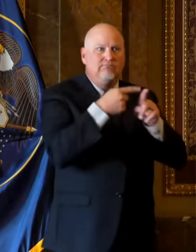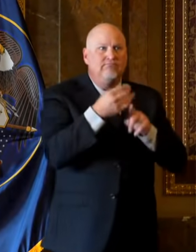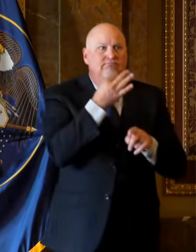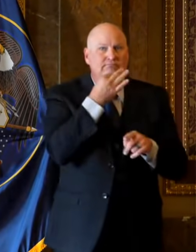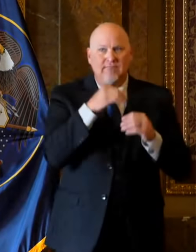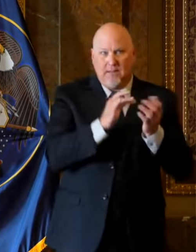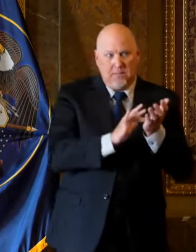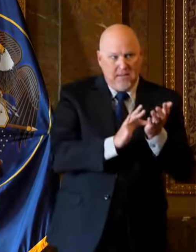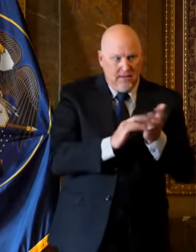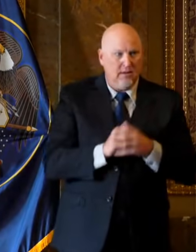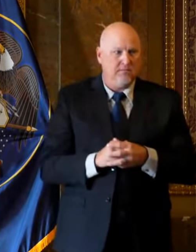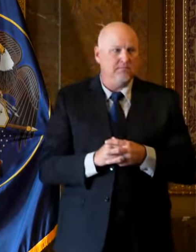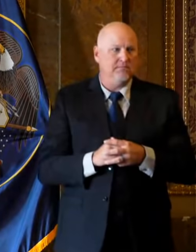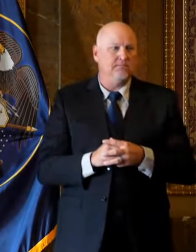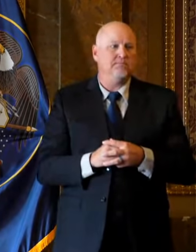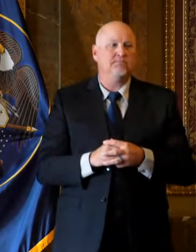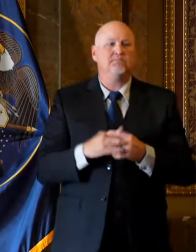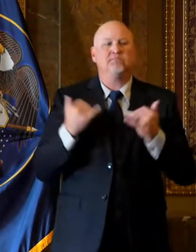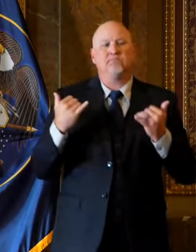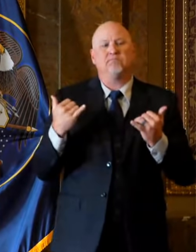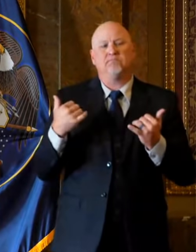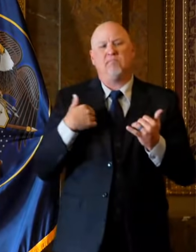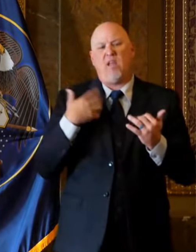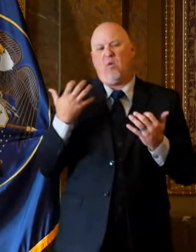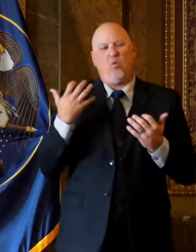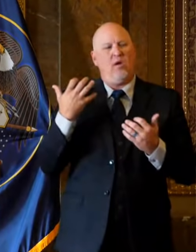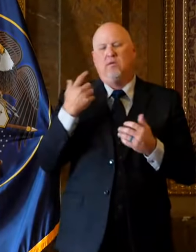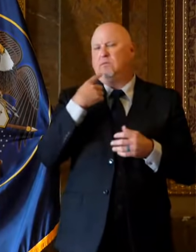us today. I just want to say one